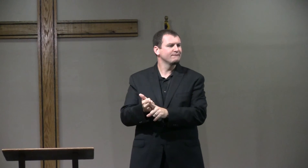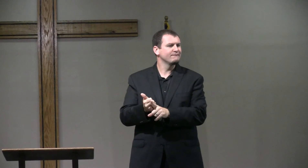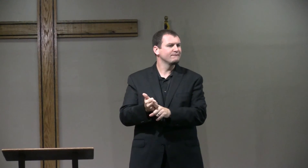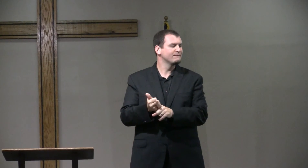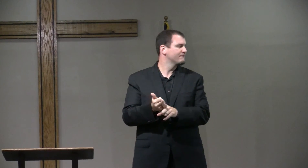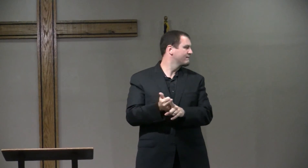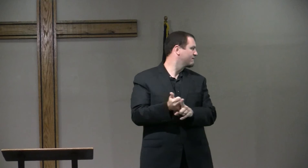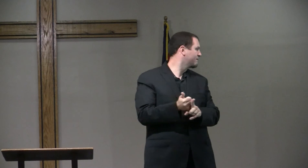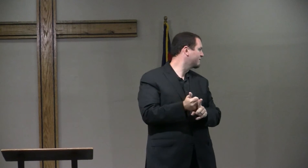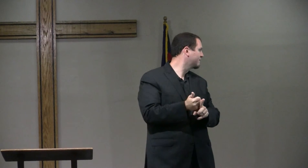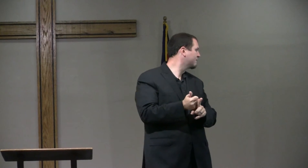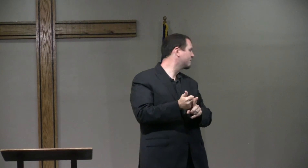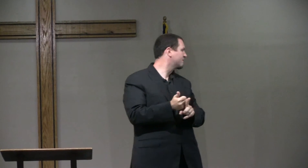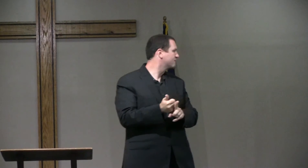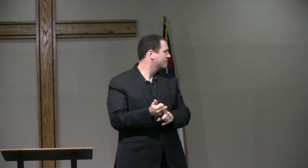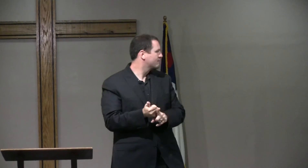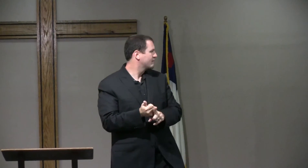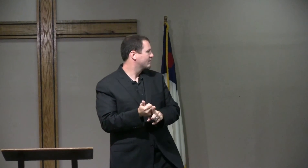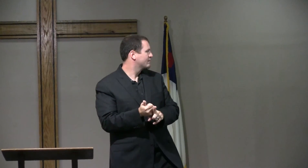evaluate ourselves.